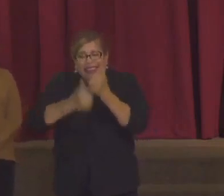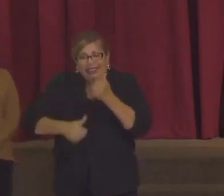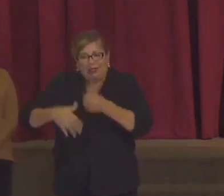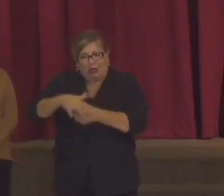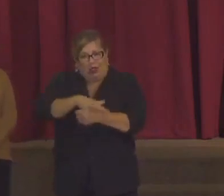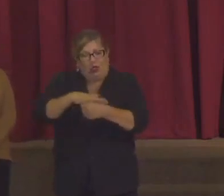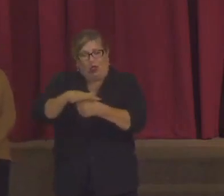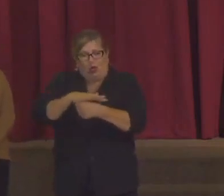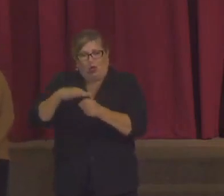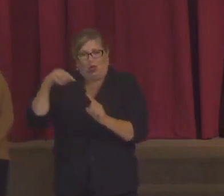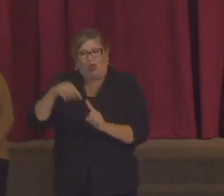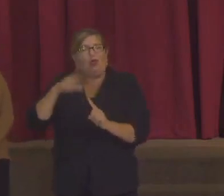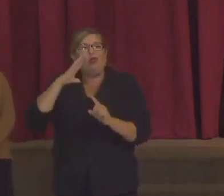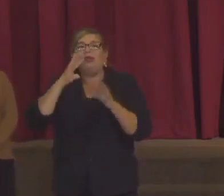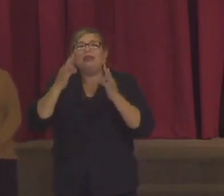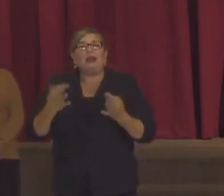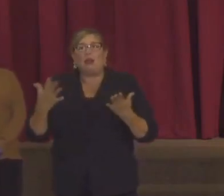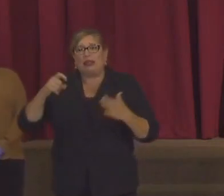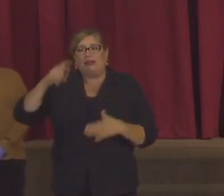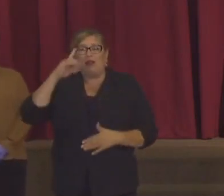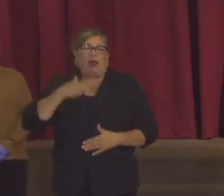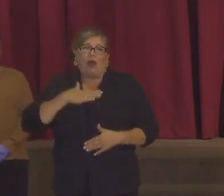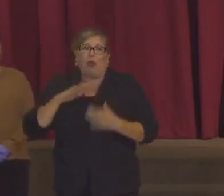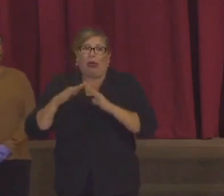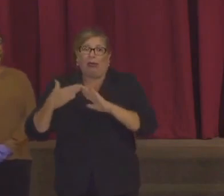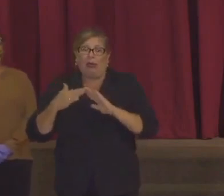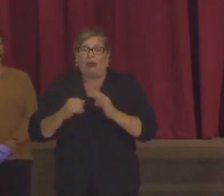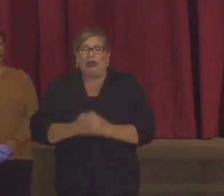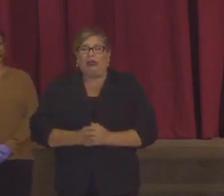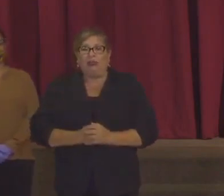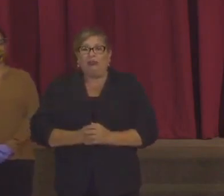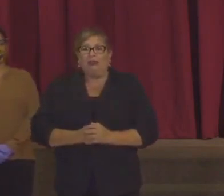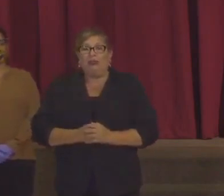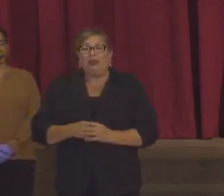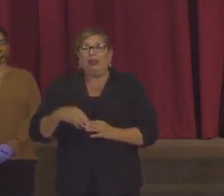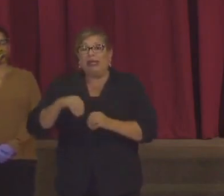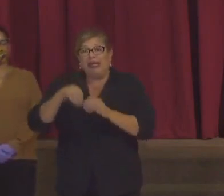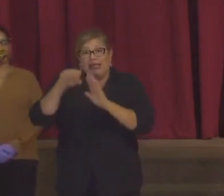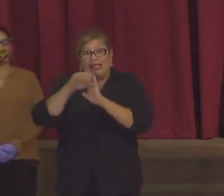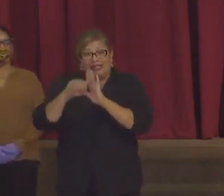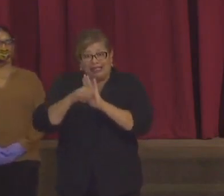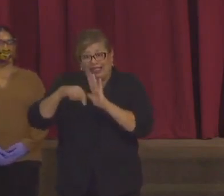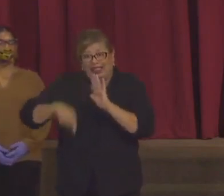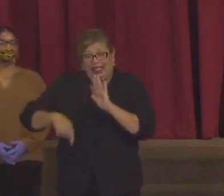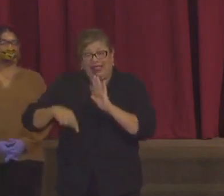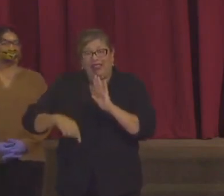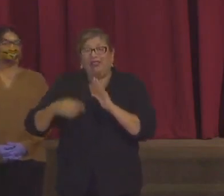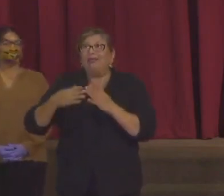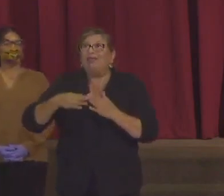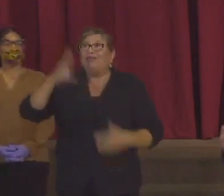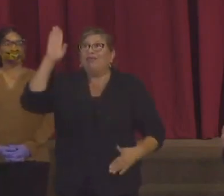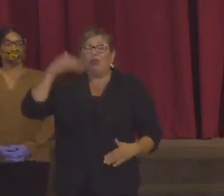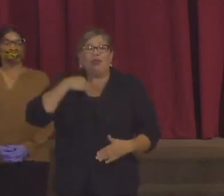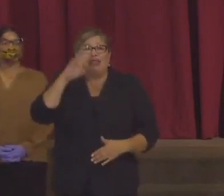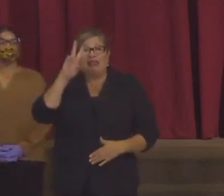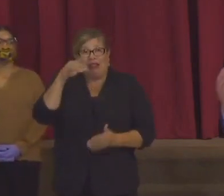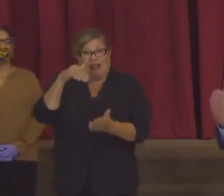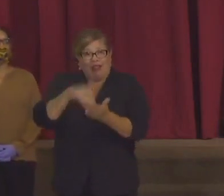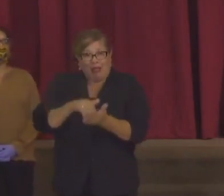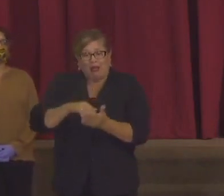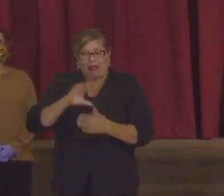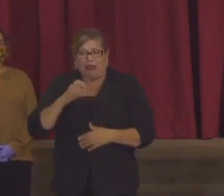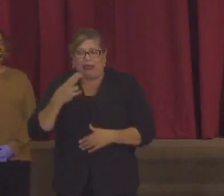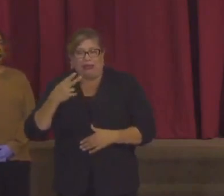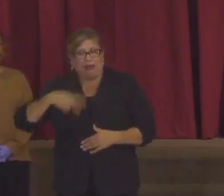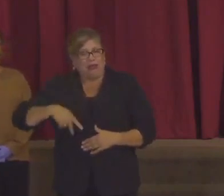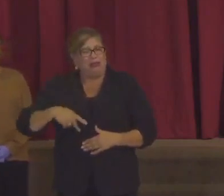conditions in their communities. Statewide, we have 7,000 California Highway Patrol. Again, full tactical alert,